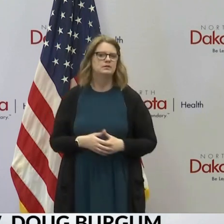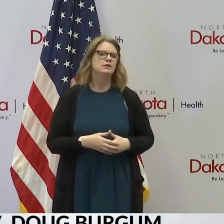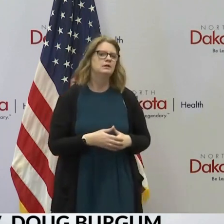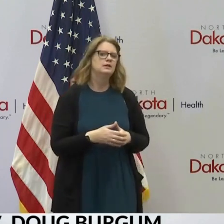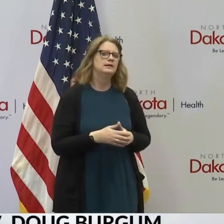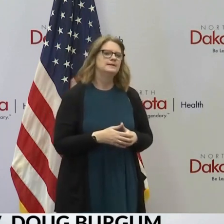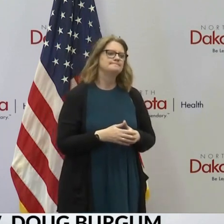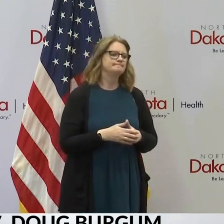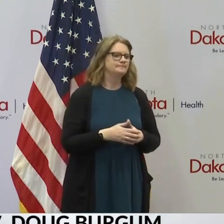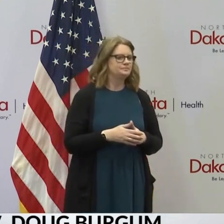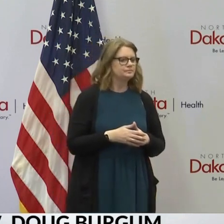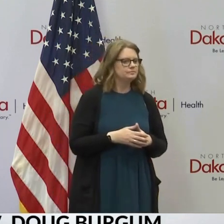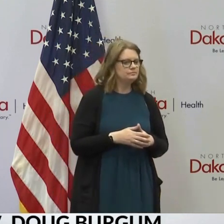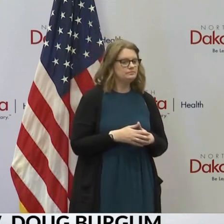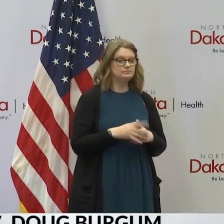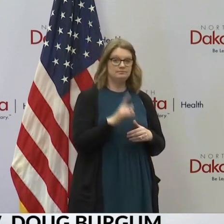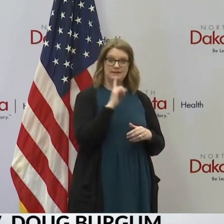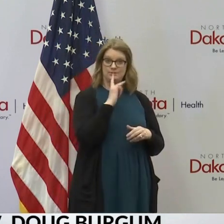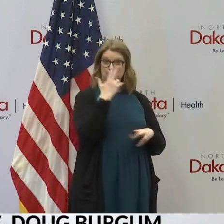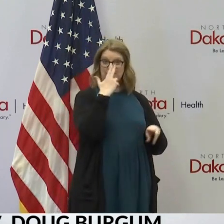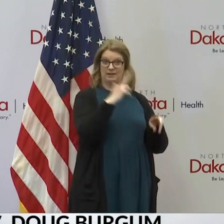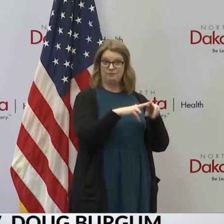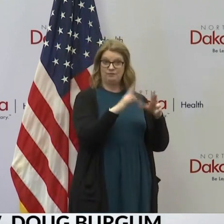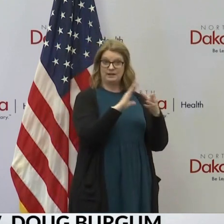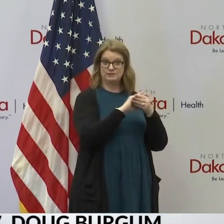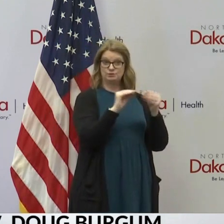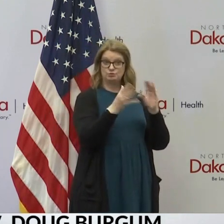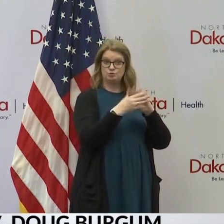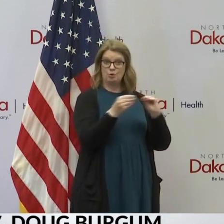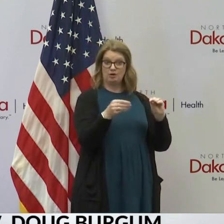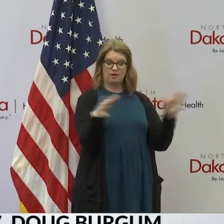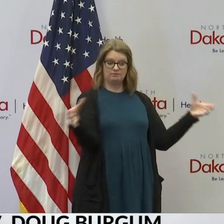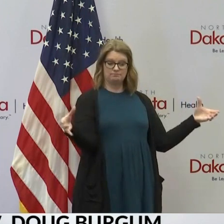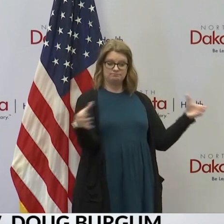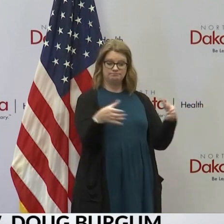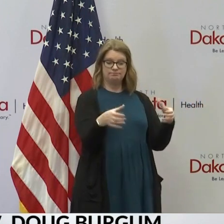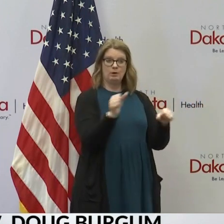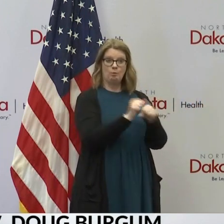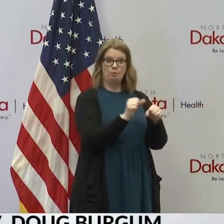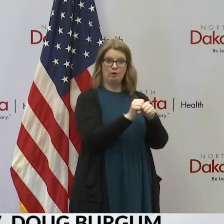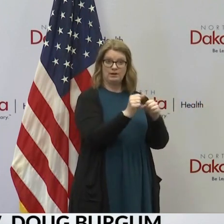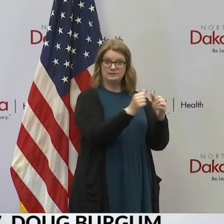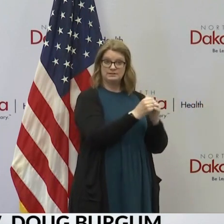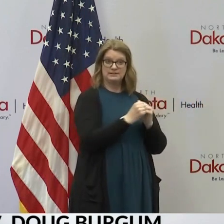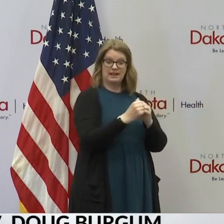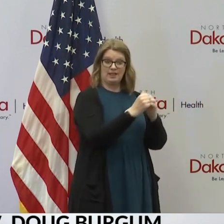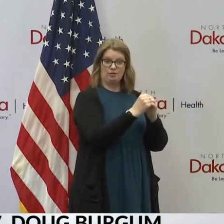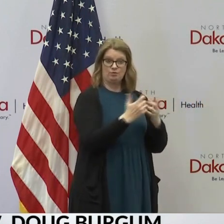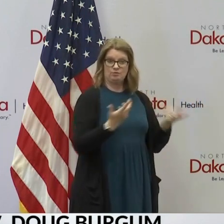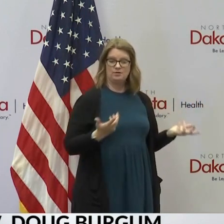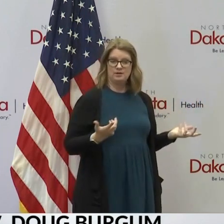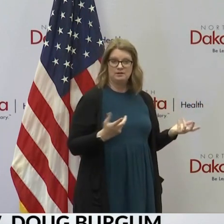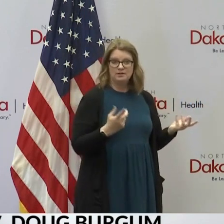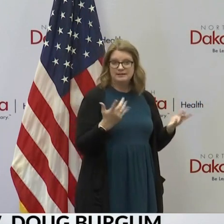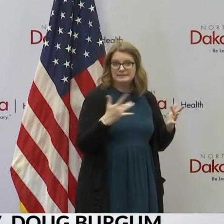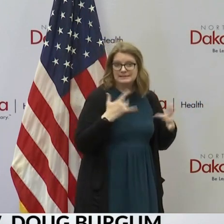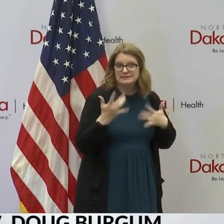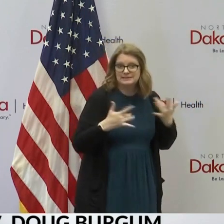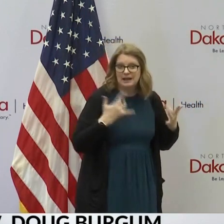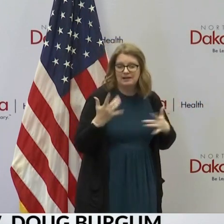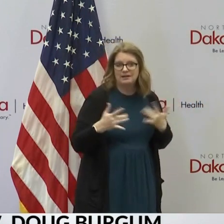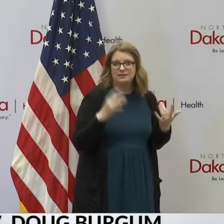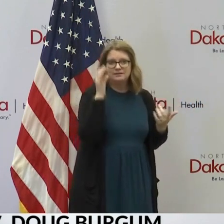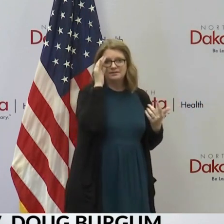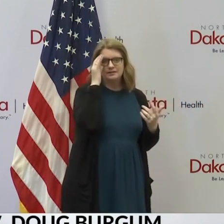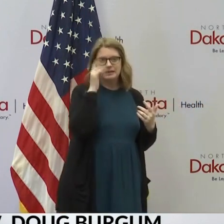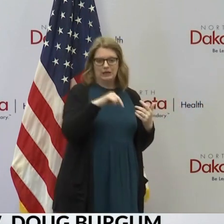topic is a really fun story and of collaboration. Another exciting thing in North